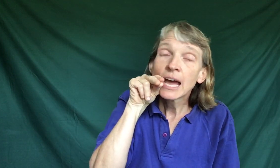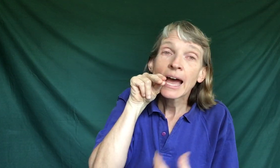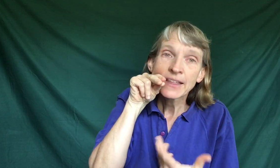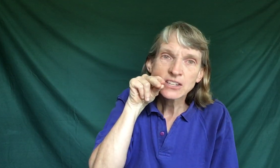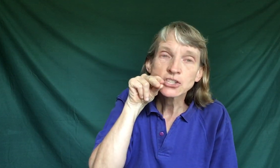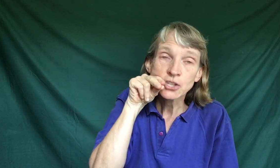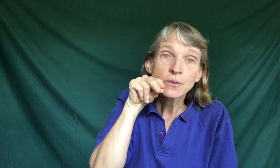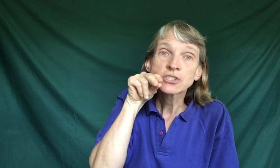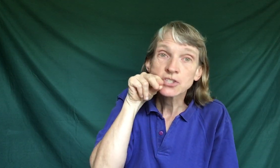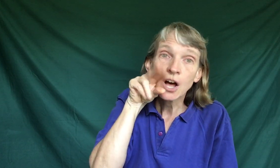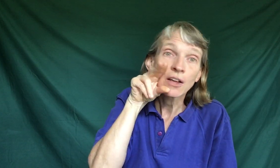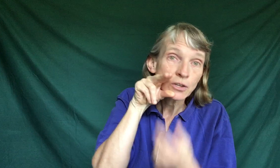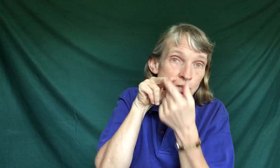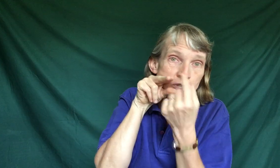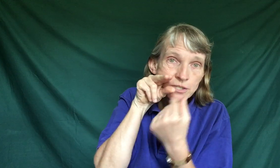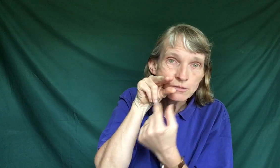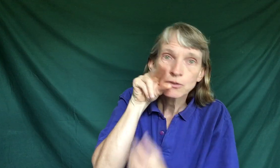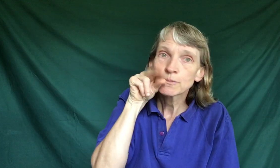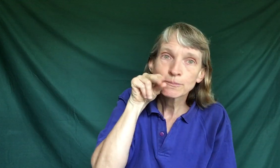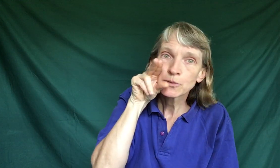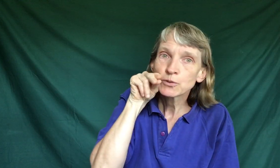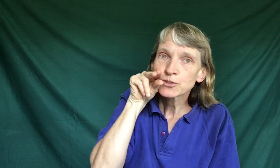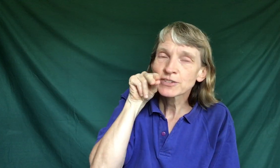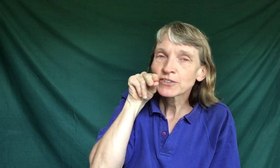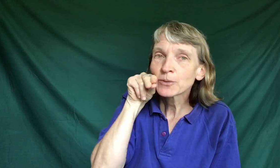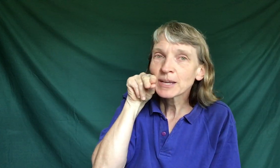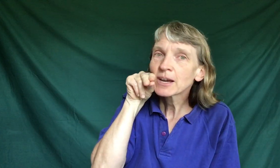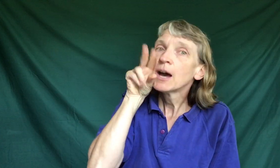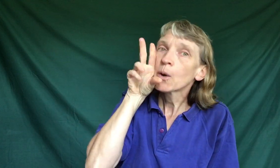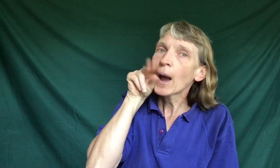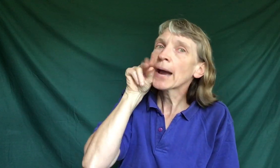and then to show that she's calling, you can just use this as your beak. Quack,